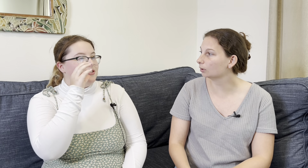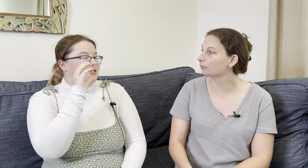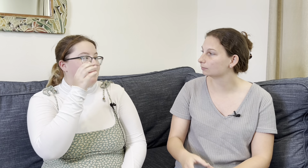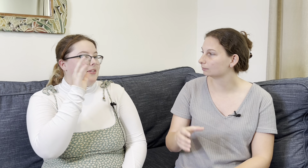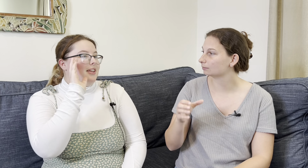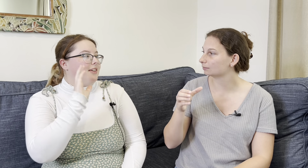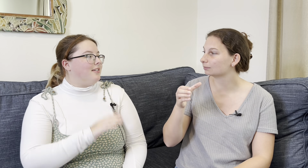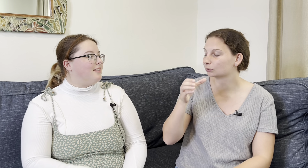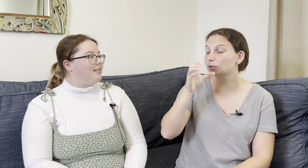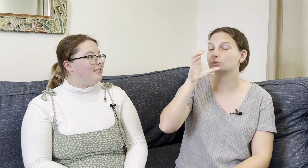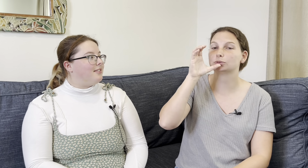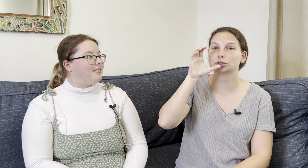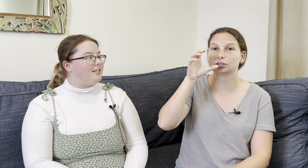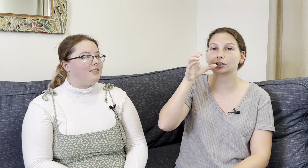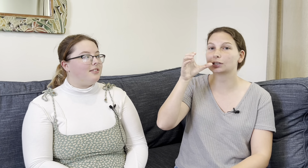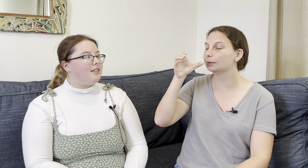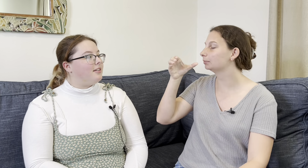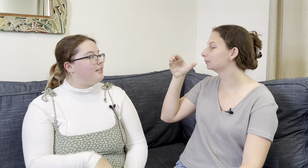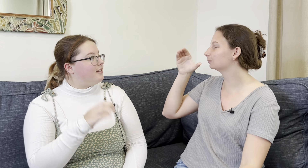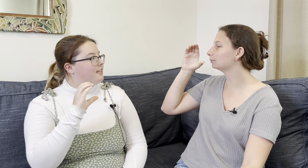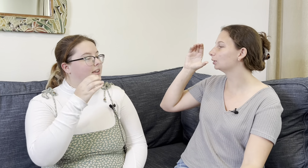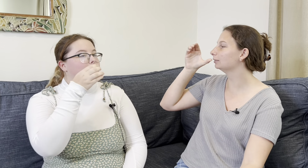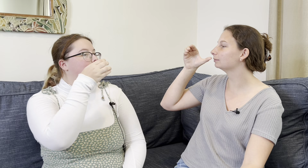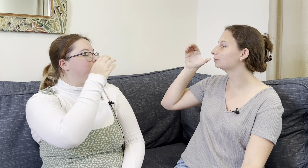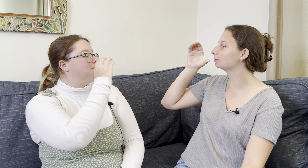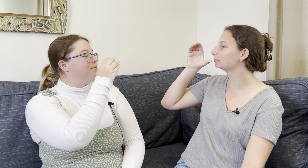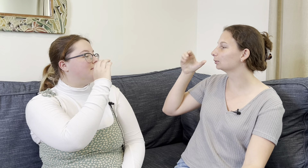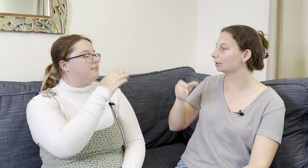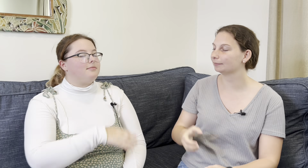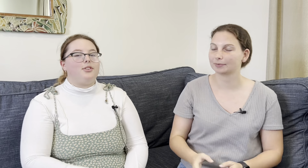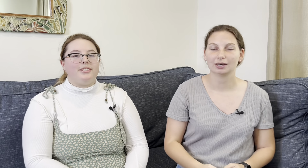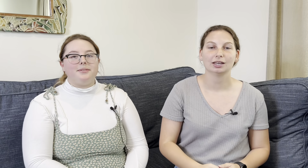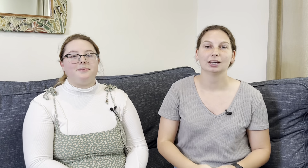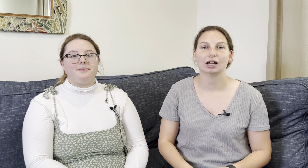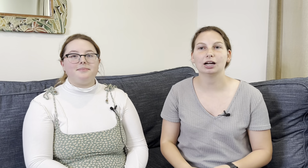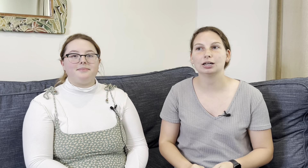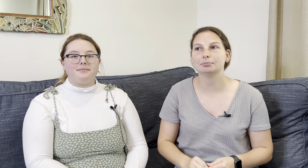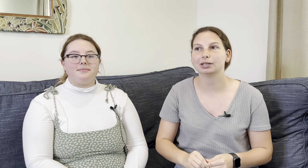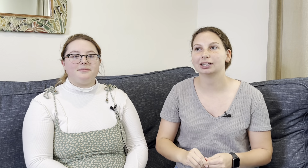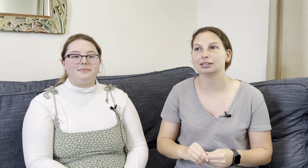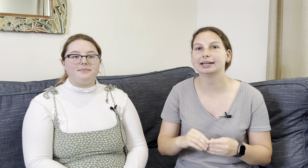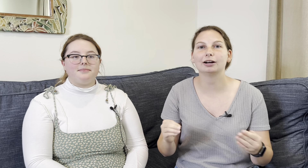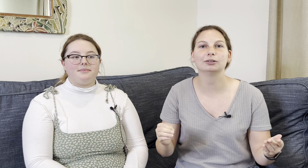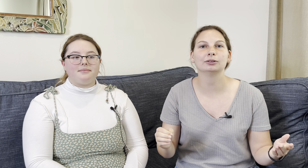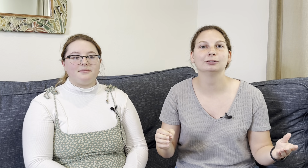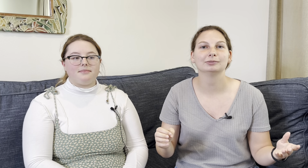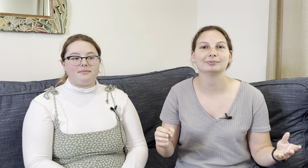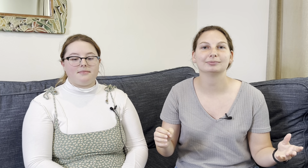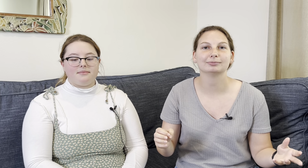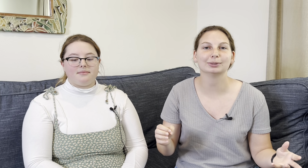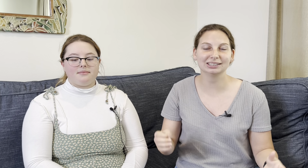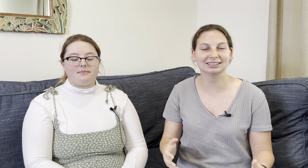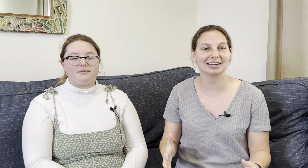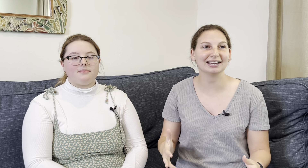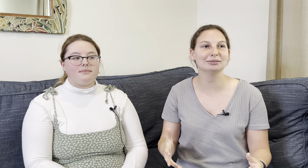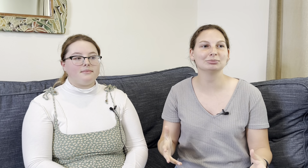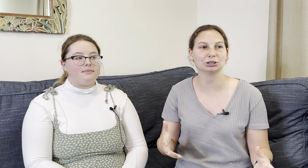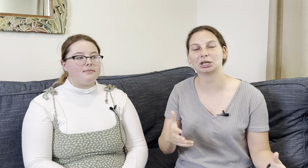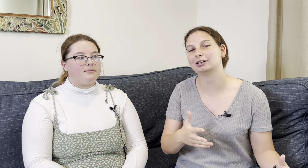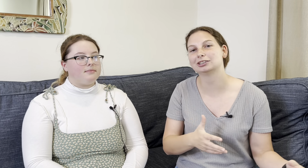cup of anything. So just a cup, right? Yeah. Okay. Drink. Now, let's say the child's